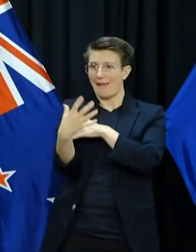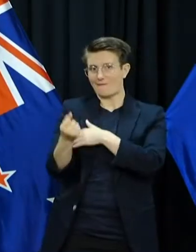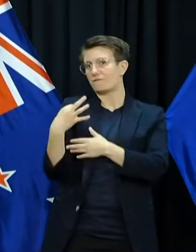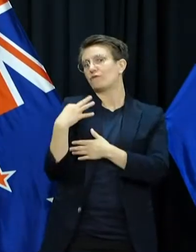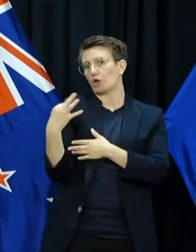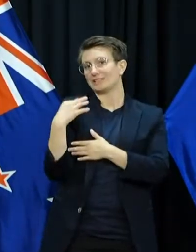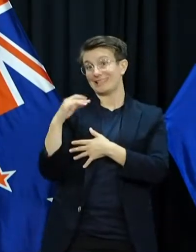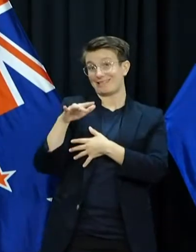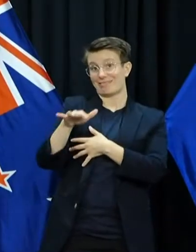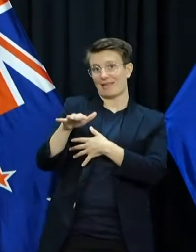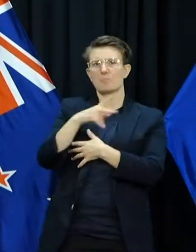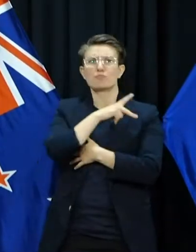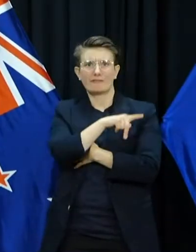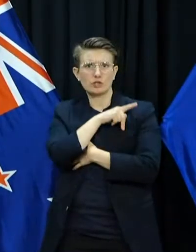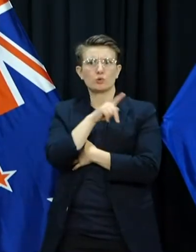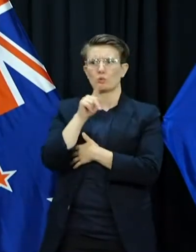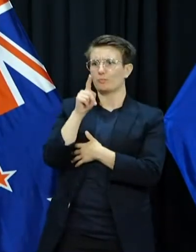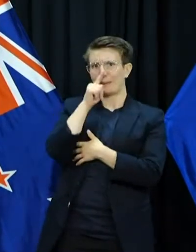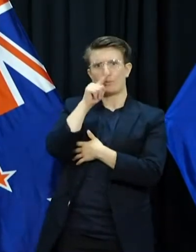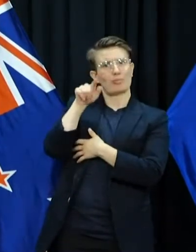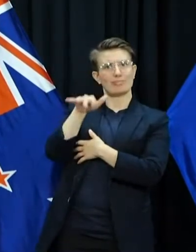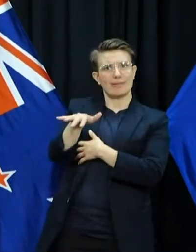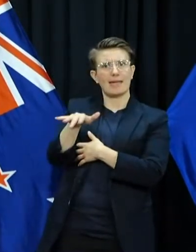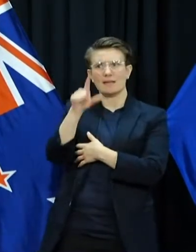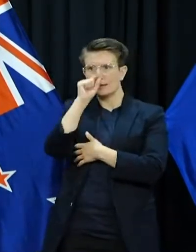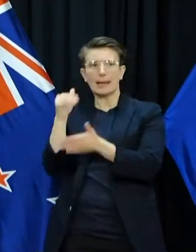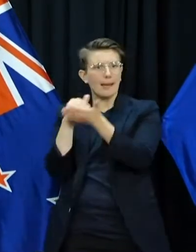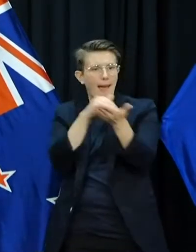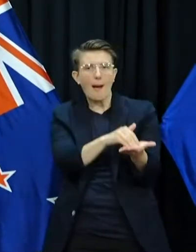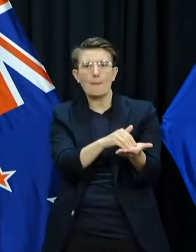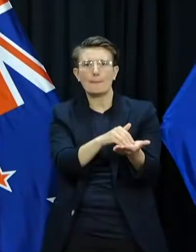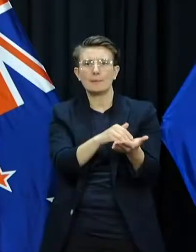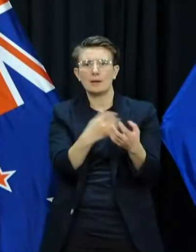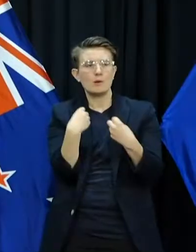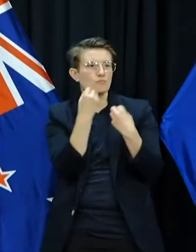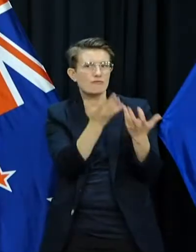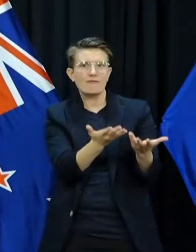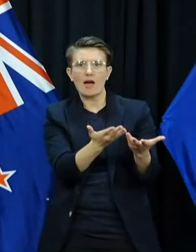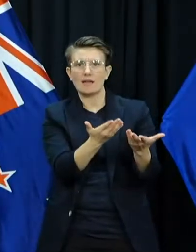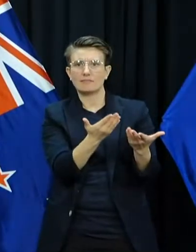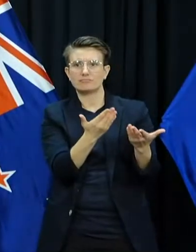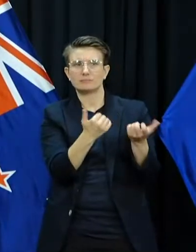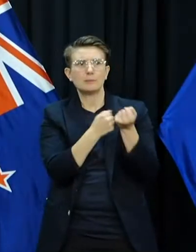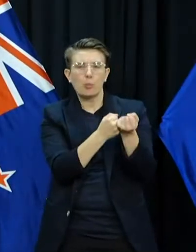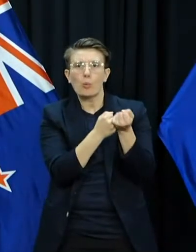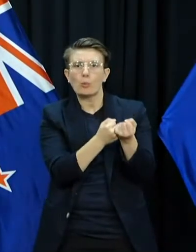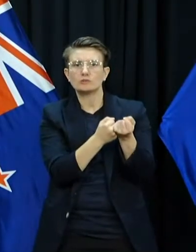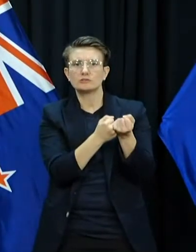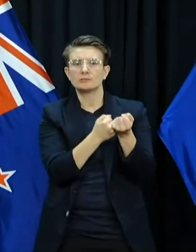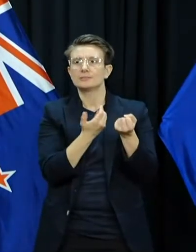professionals that are there to assist, to be able to provide that kind of hands-on,